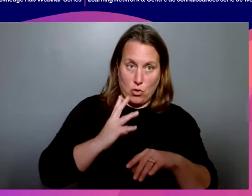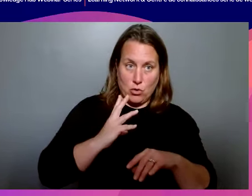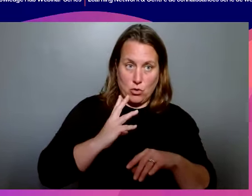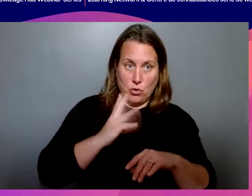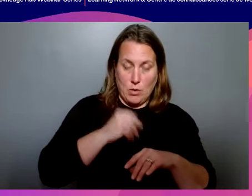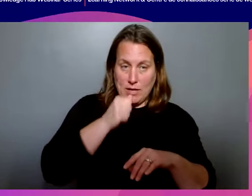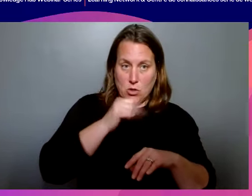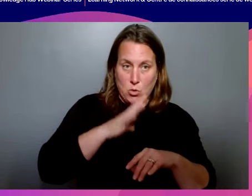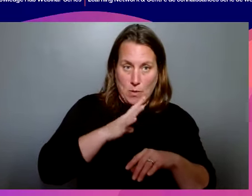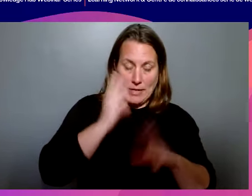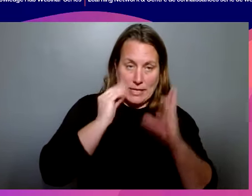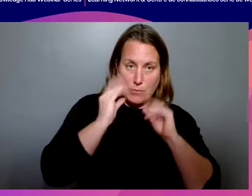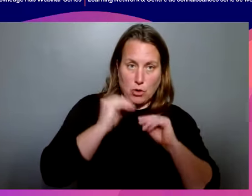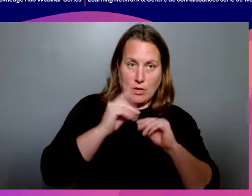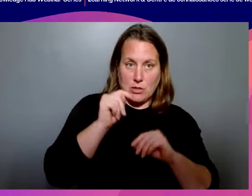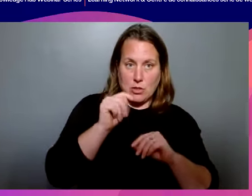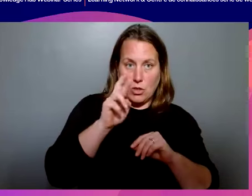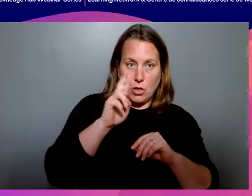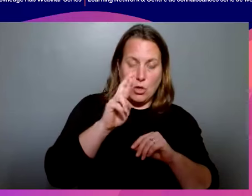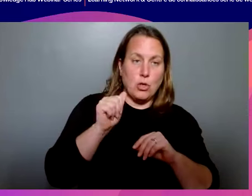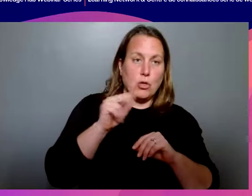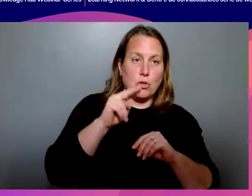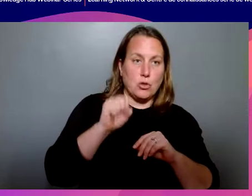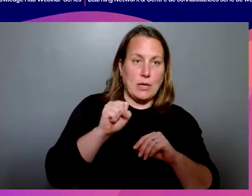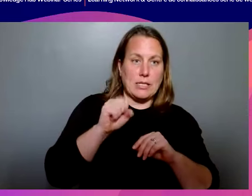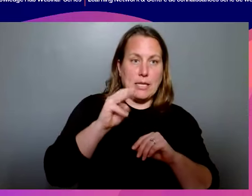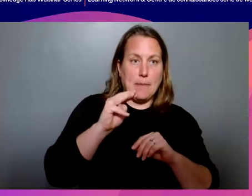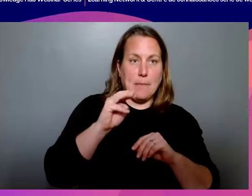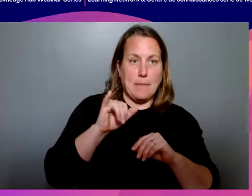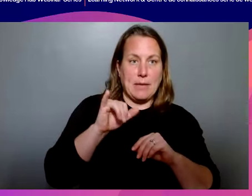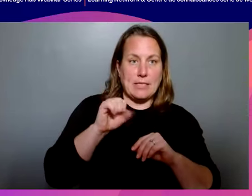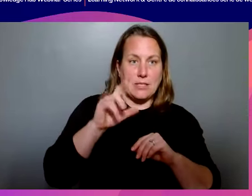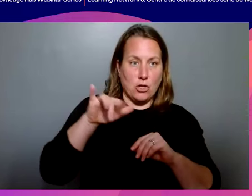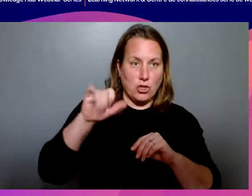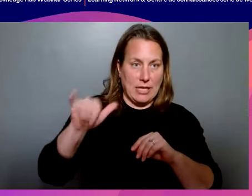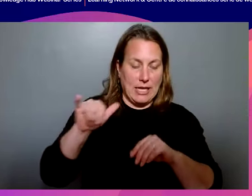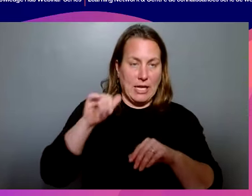in queer feminist spaces? Ooh.